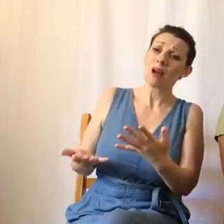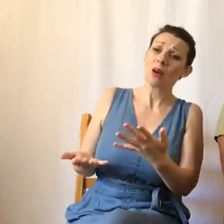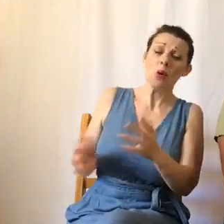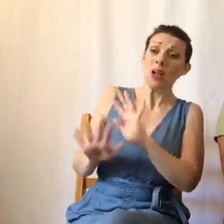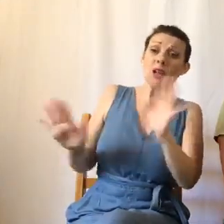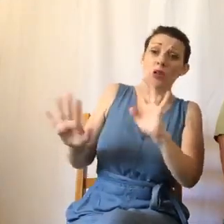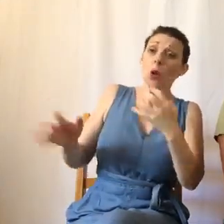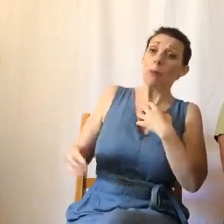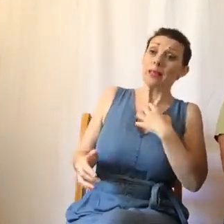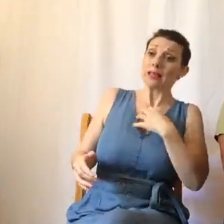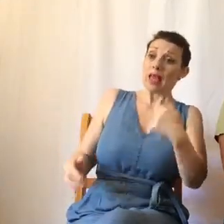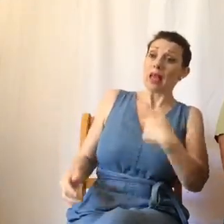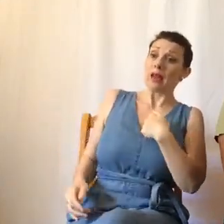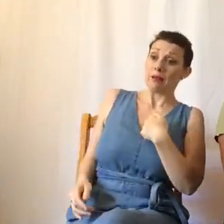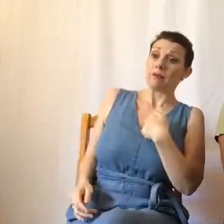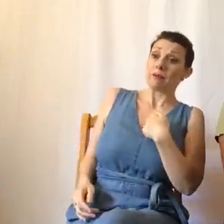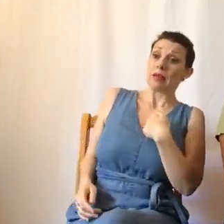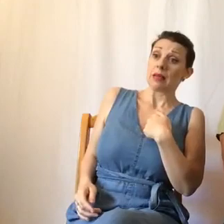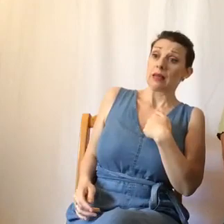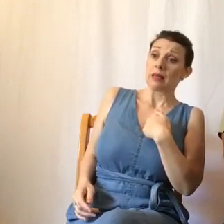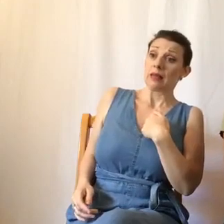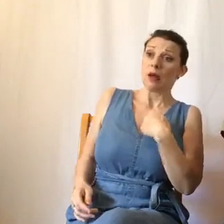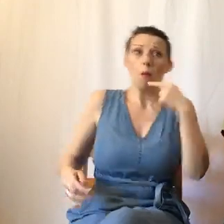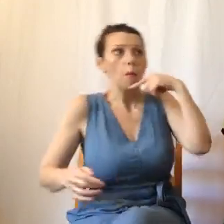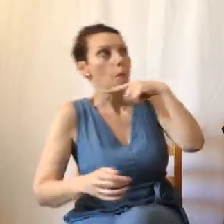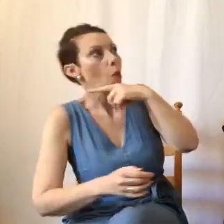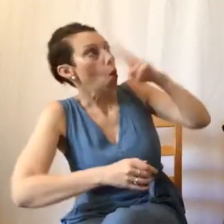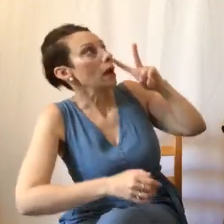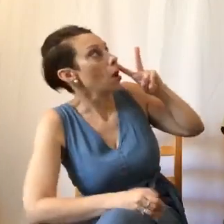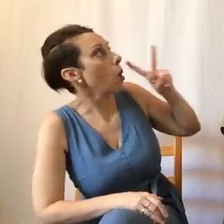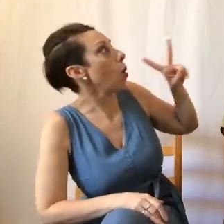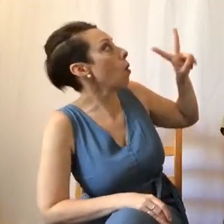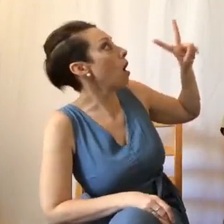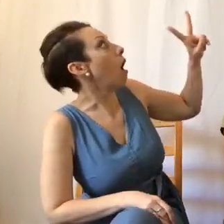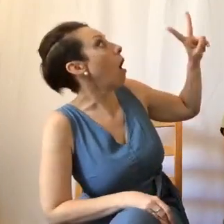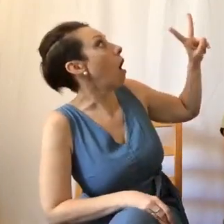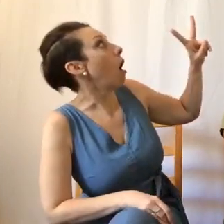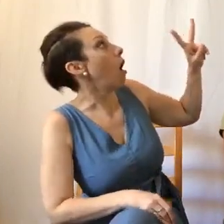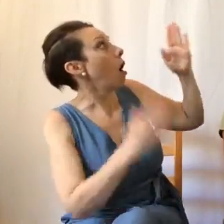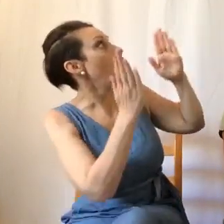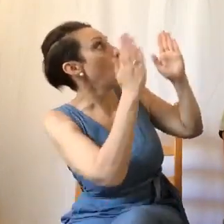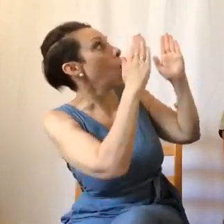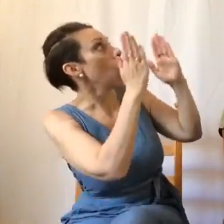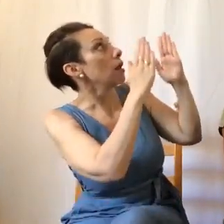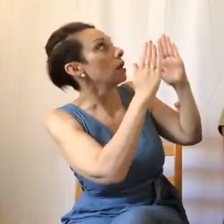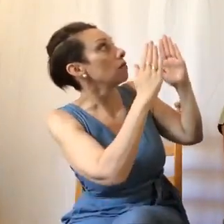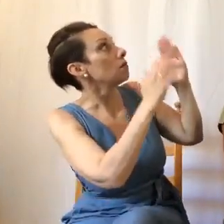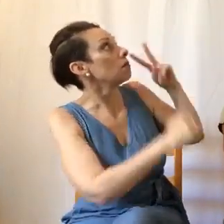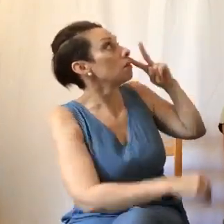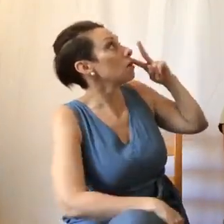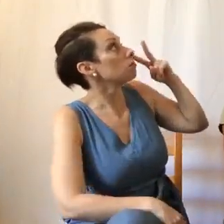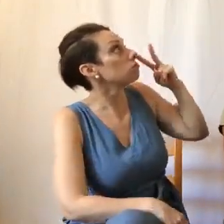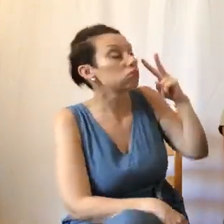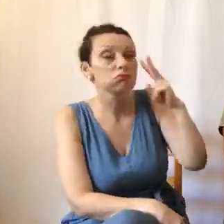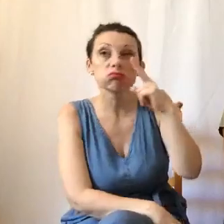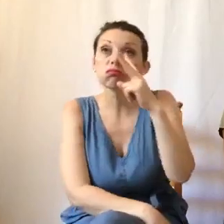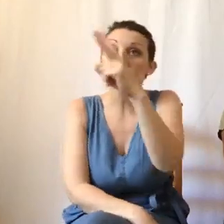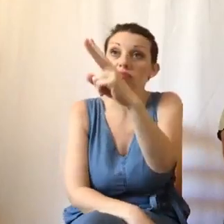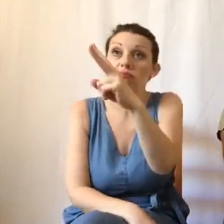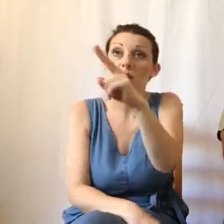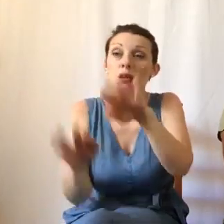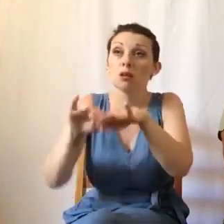The boy looked up at Woblin, then stared out at the sea. "I wish I